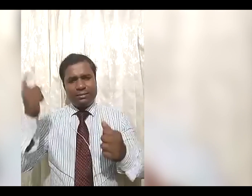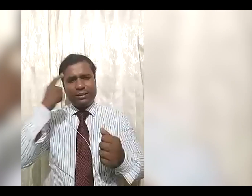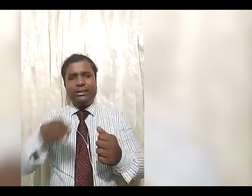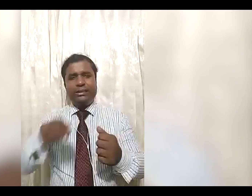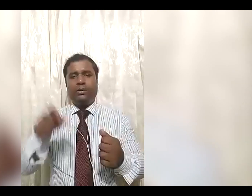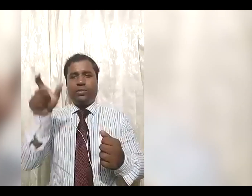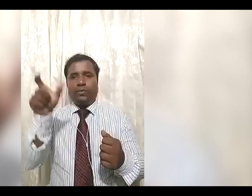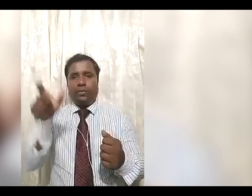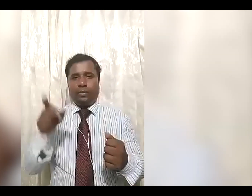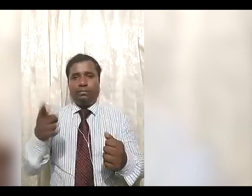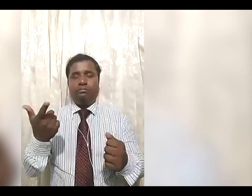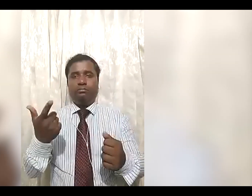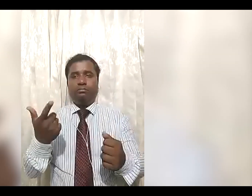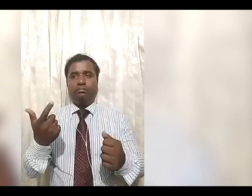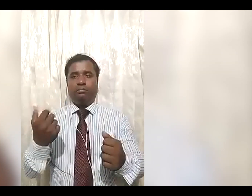harm the